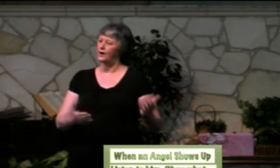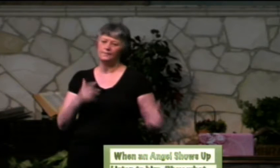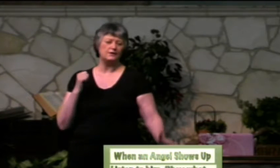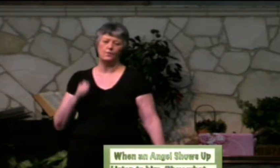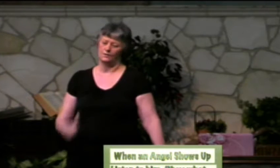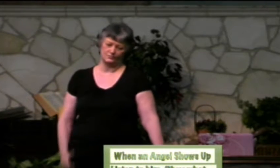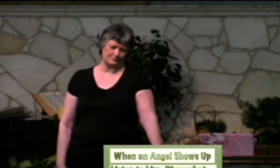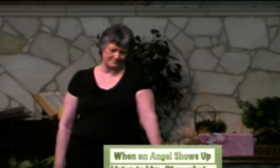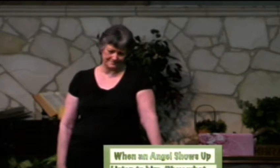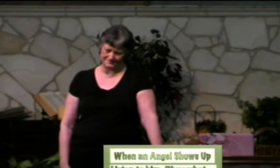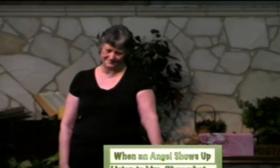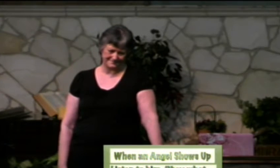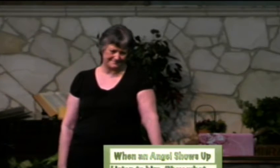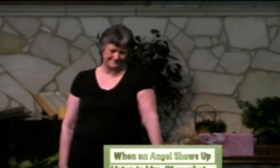probably won't.